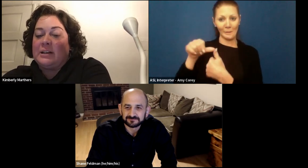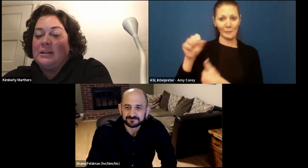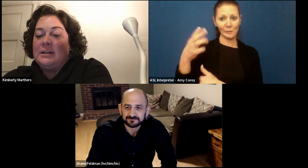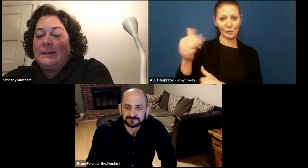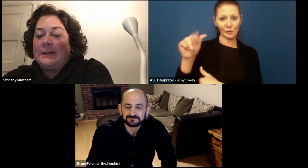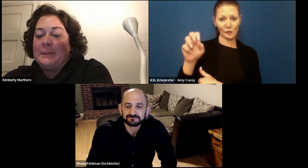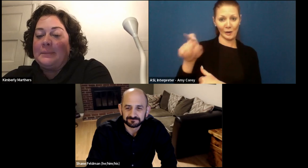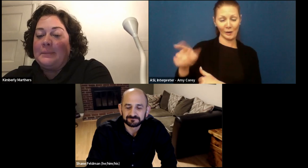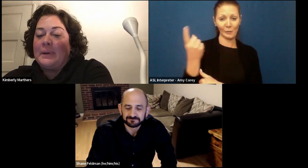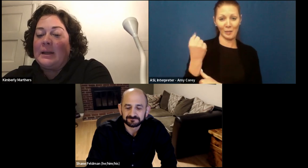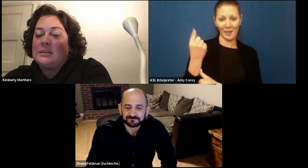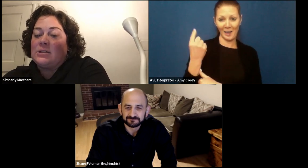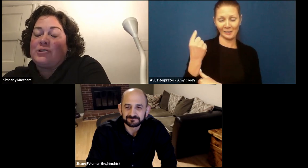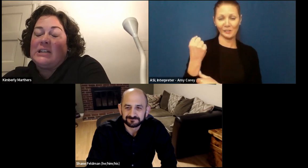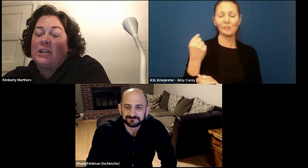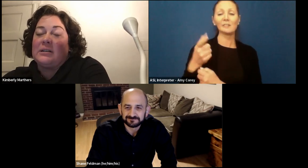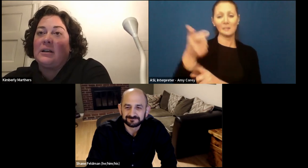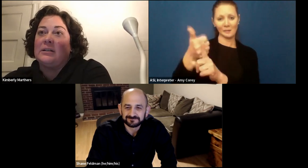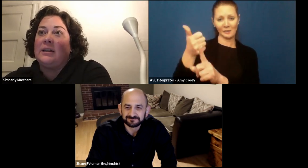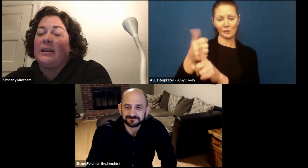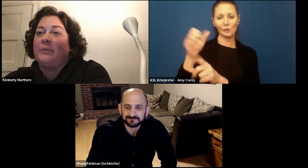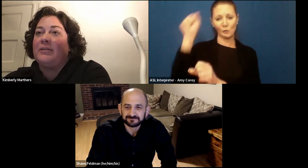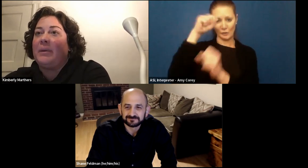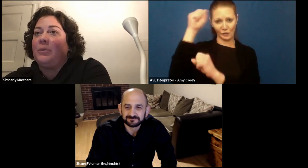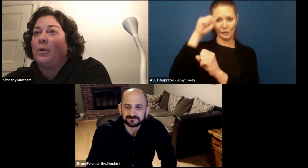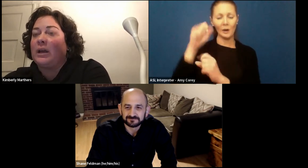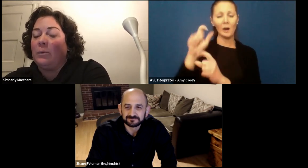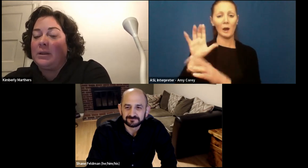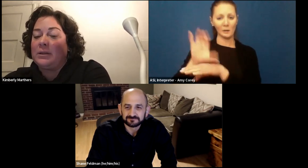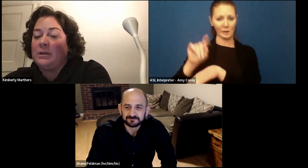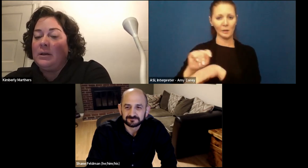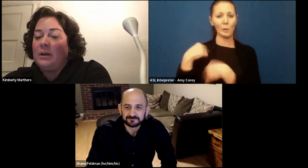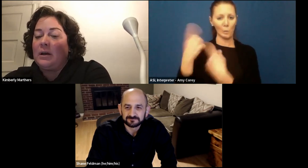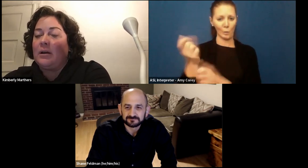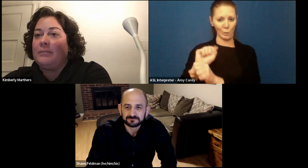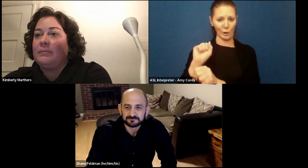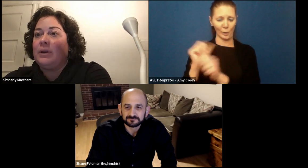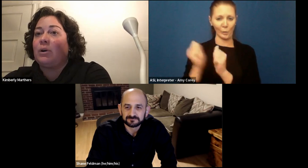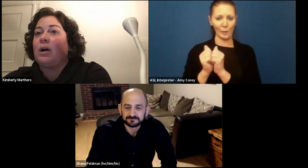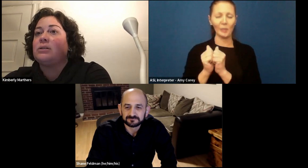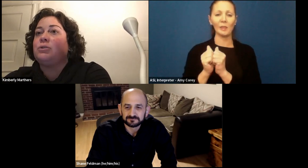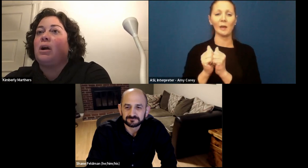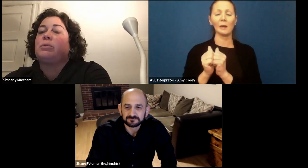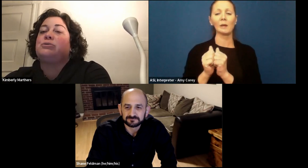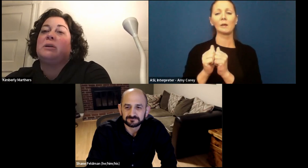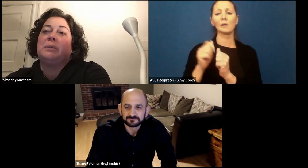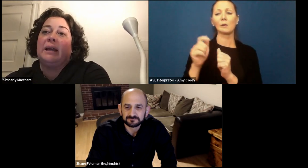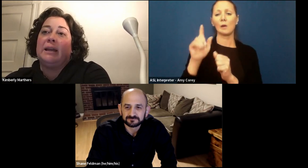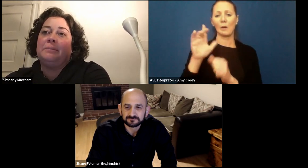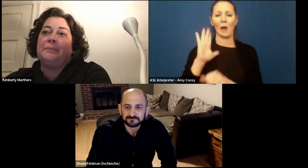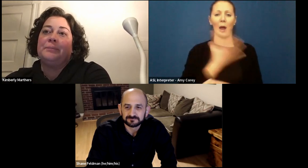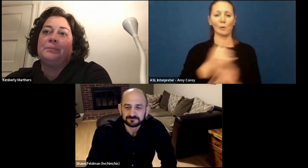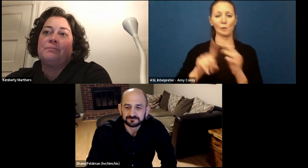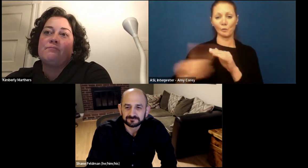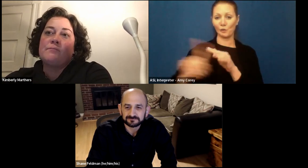last year, but he's a strategic consultant that we've been working with in regards to our retreat